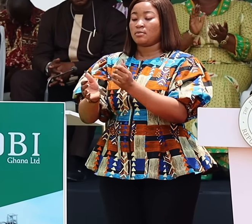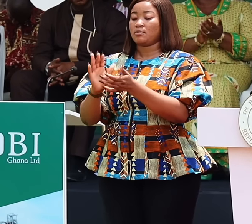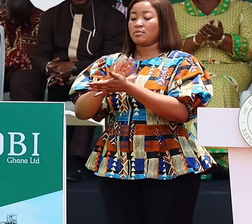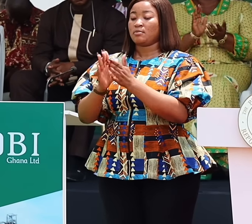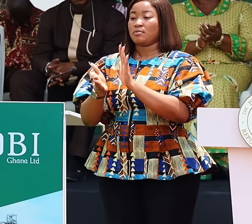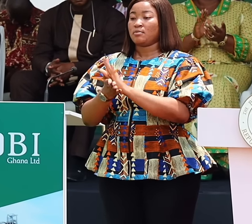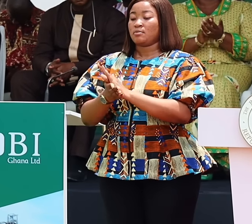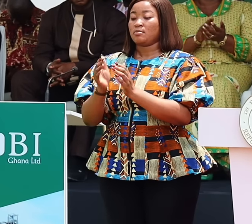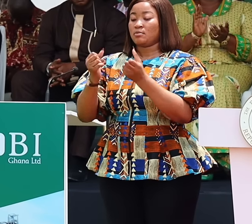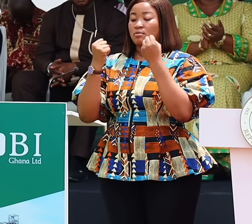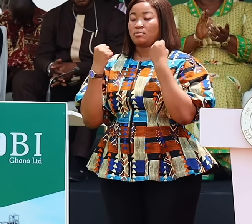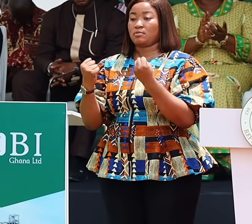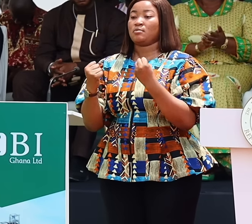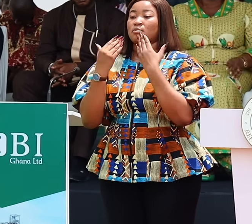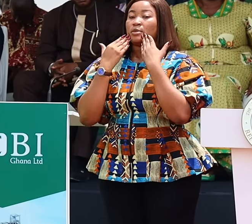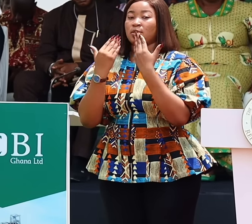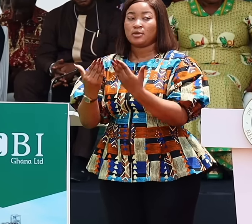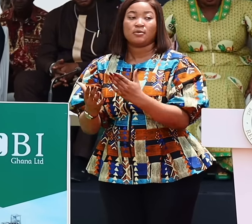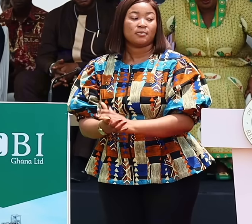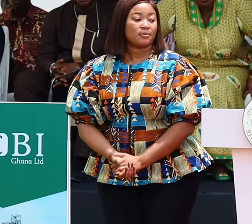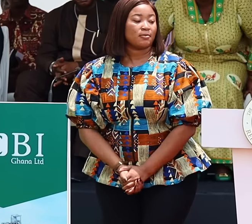her great and strong. I thank you.